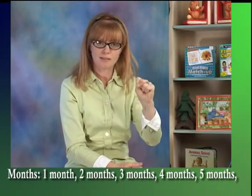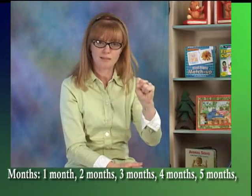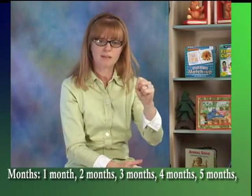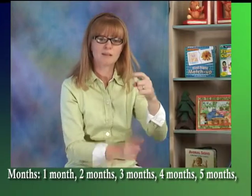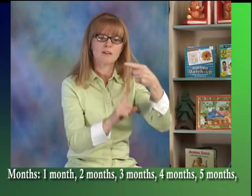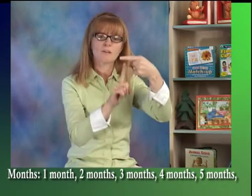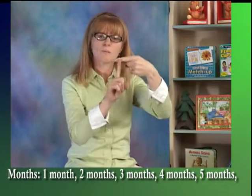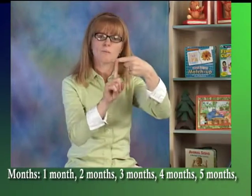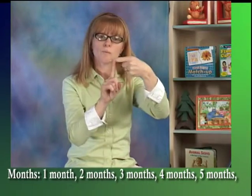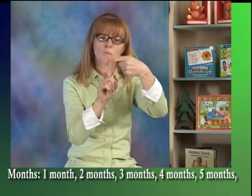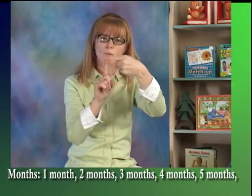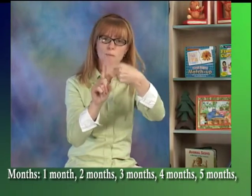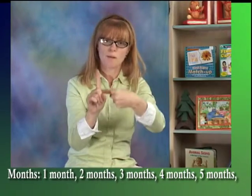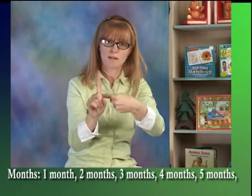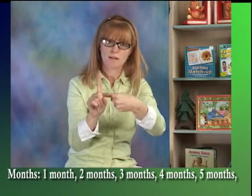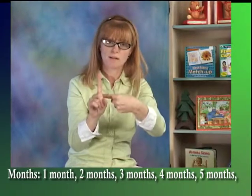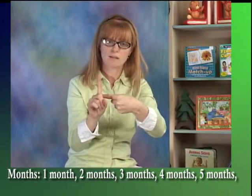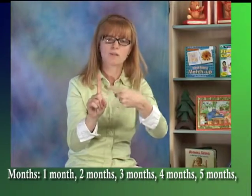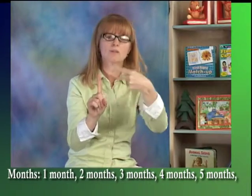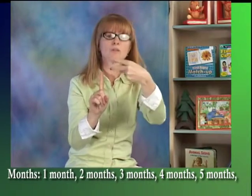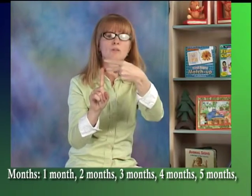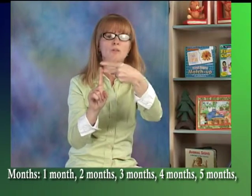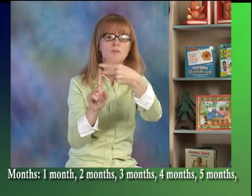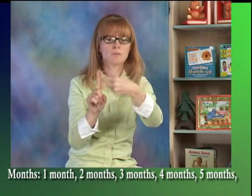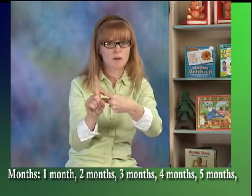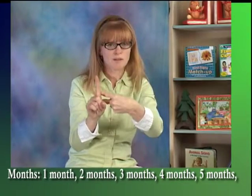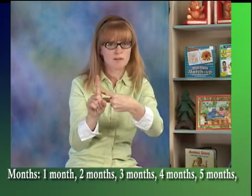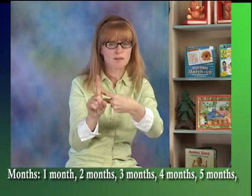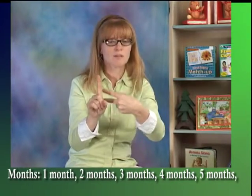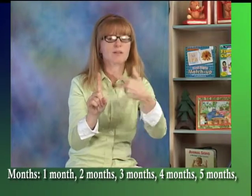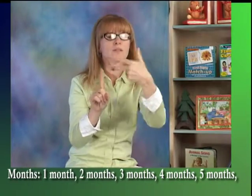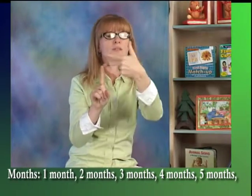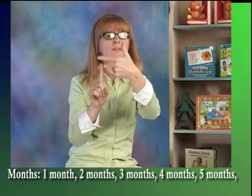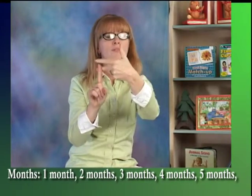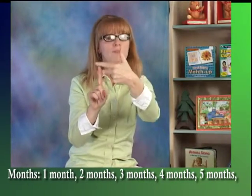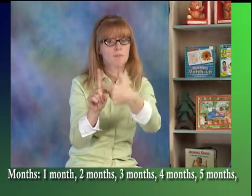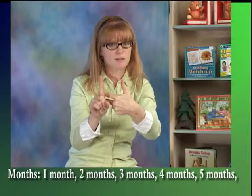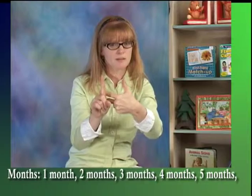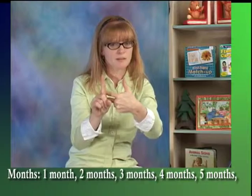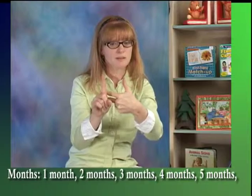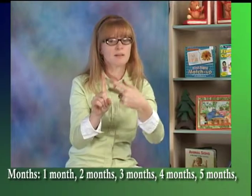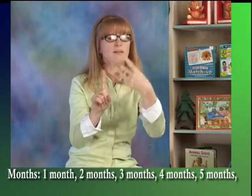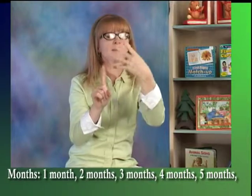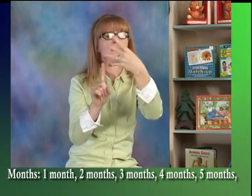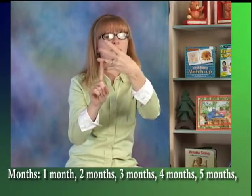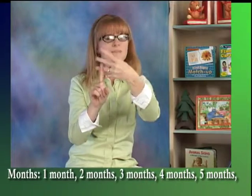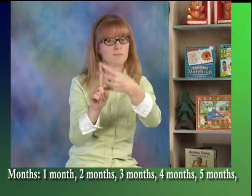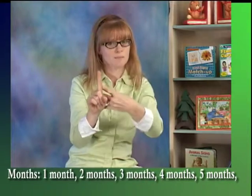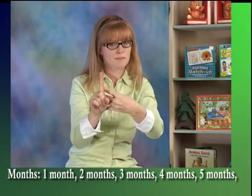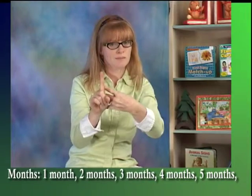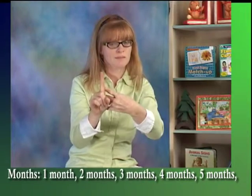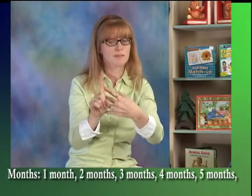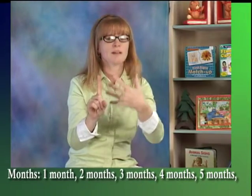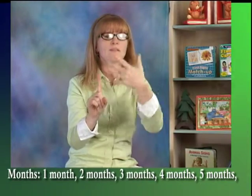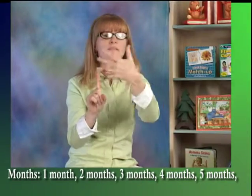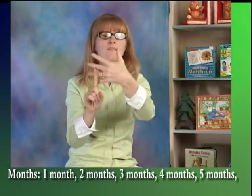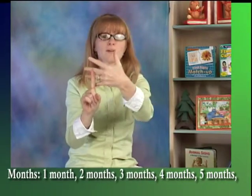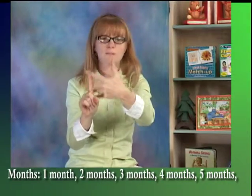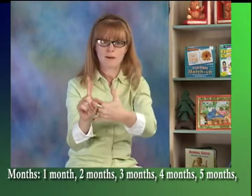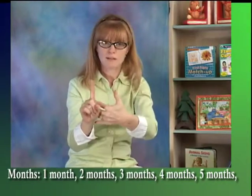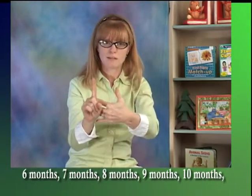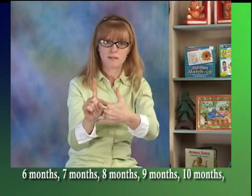Months. 1 month, 2 months, 3 months, 4